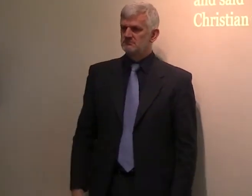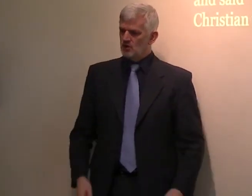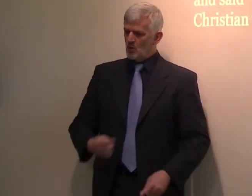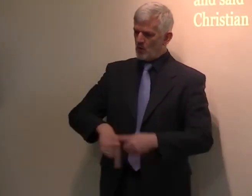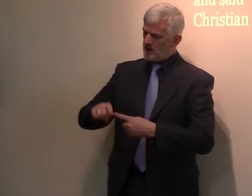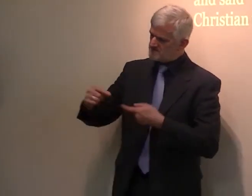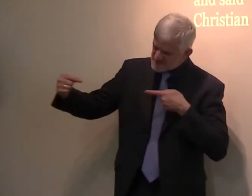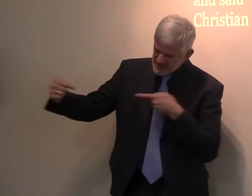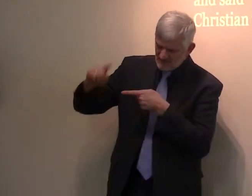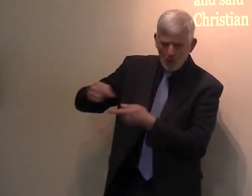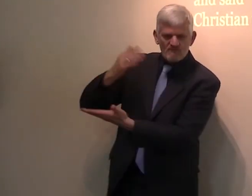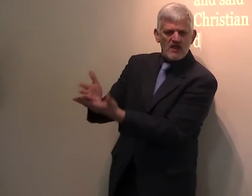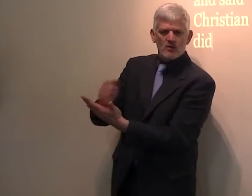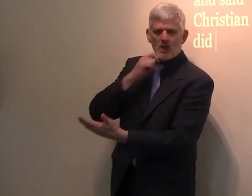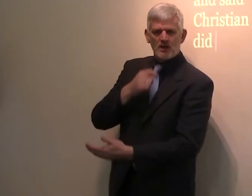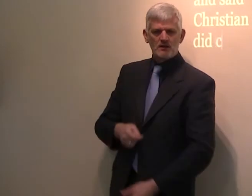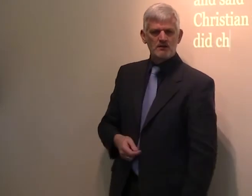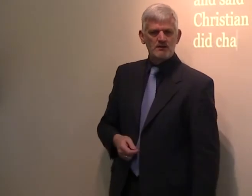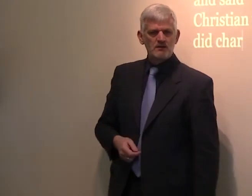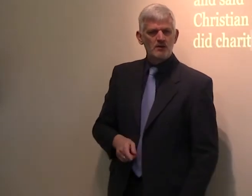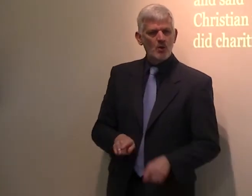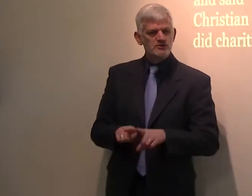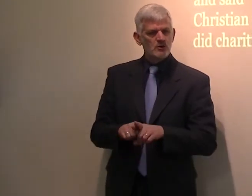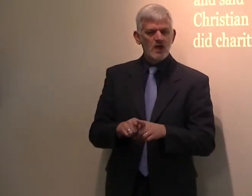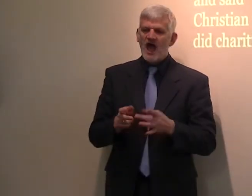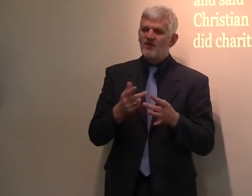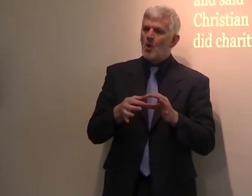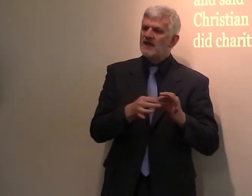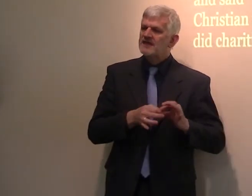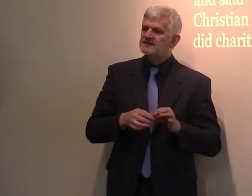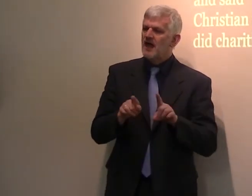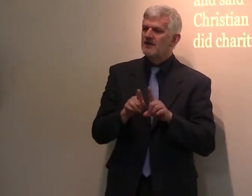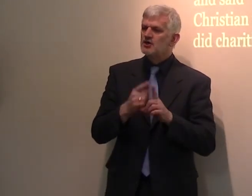charity organizations. When they started, we want to promote the Christian faith.